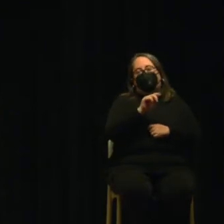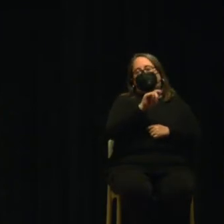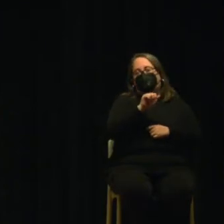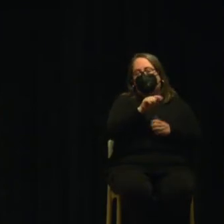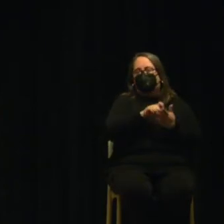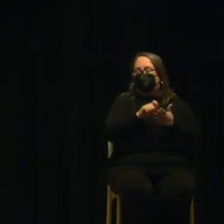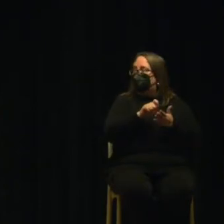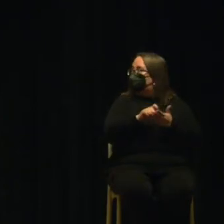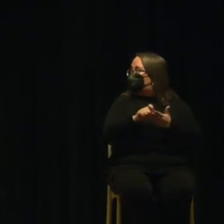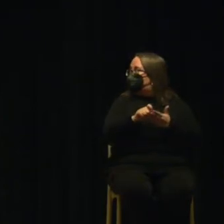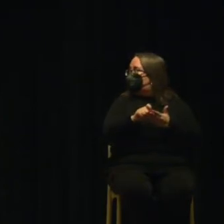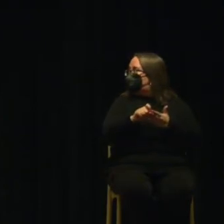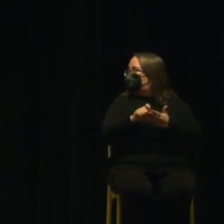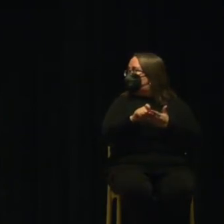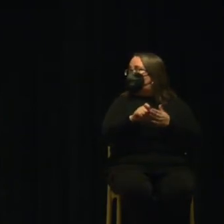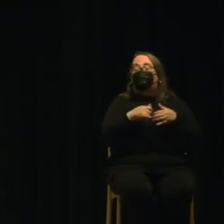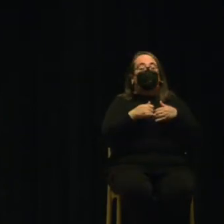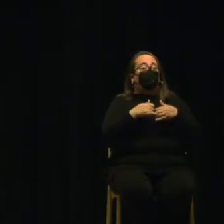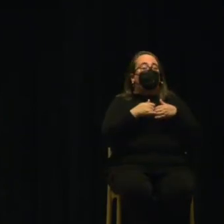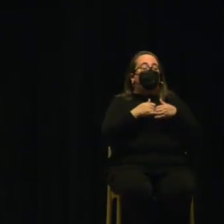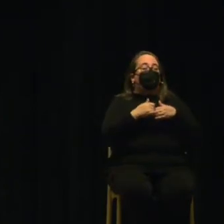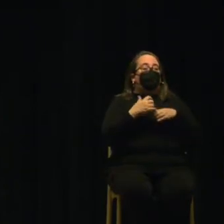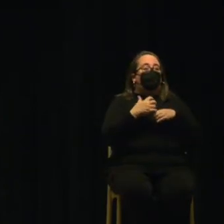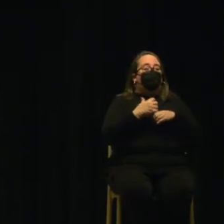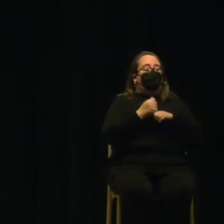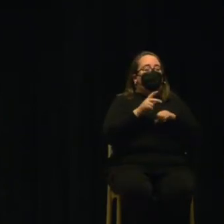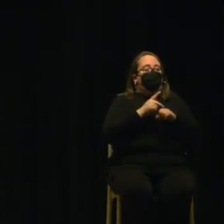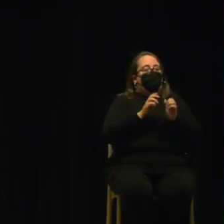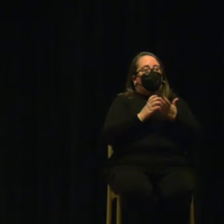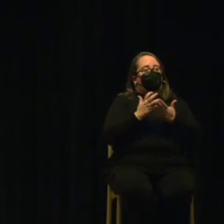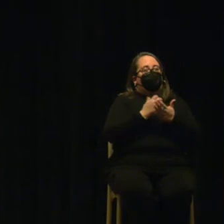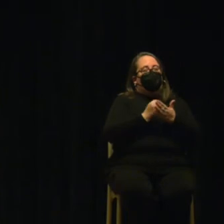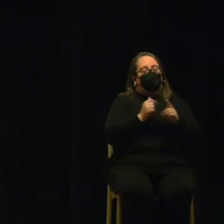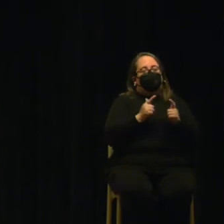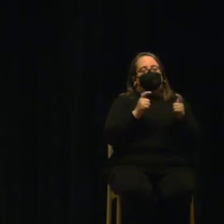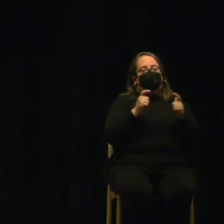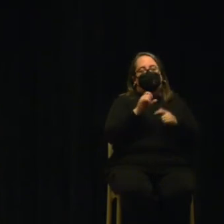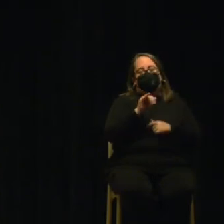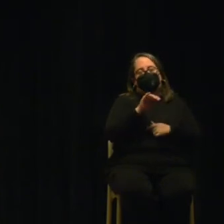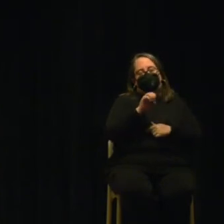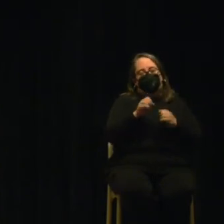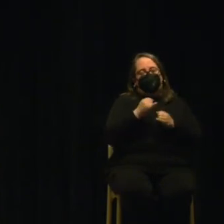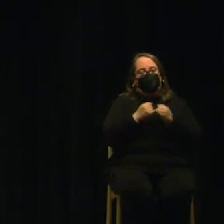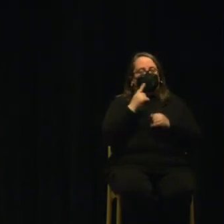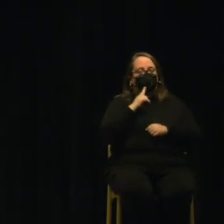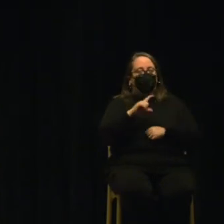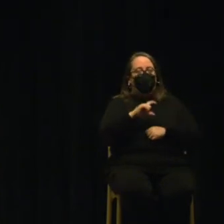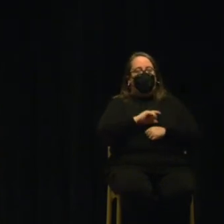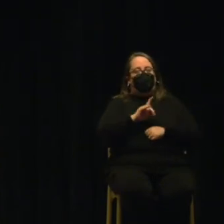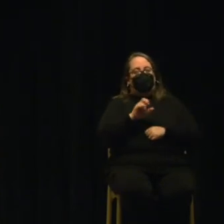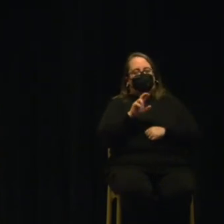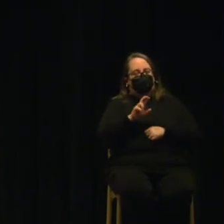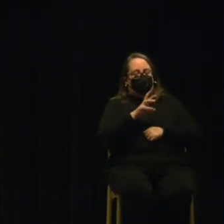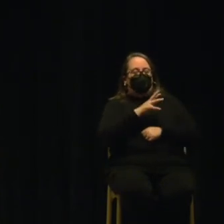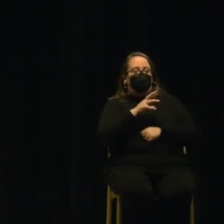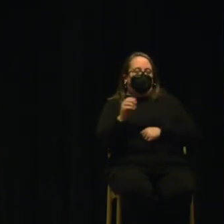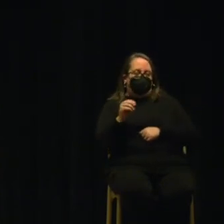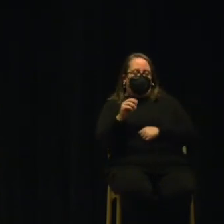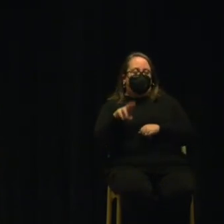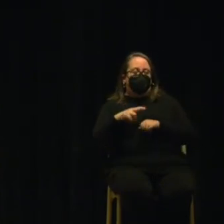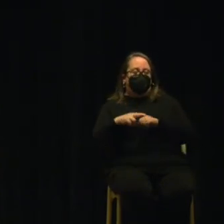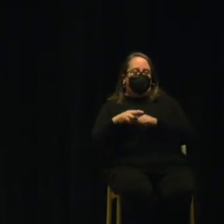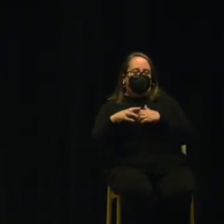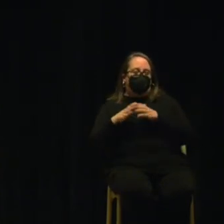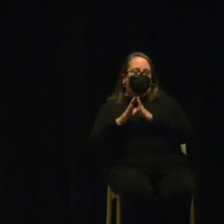of the award-winning poetry collection, The Big Smoke, a finalist for the Pulitzer Prize and National Book Award. He is an